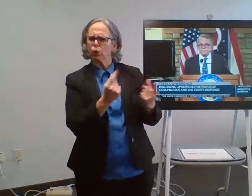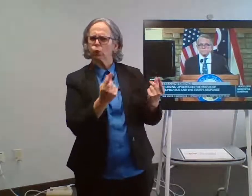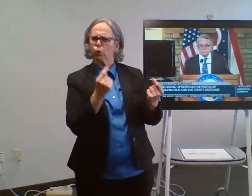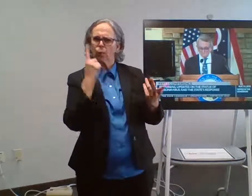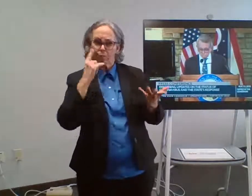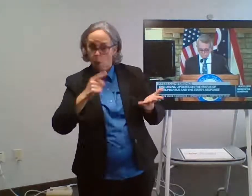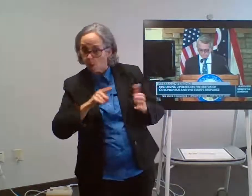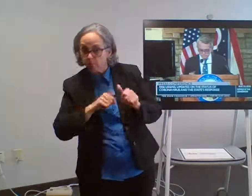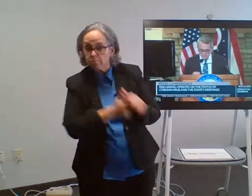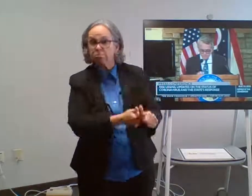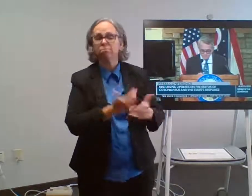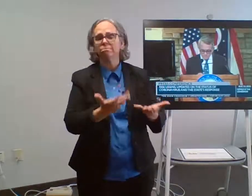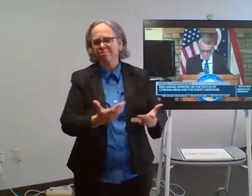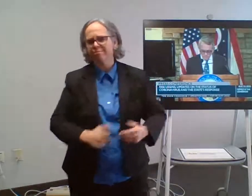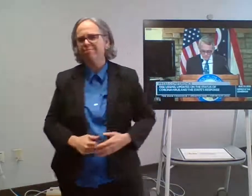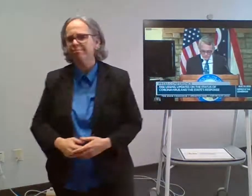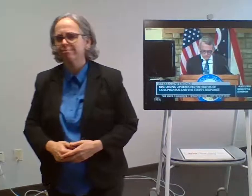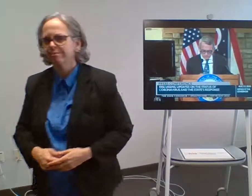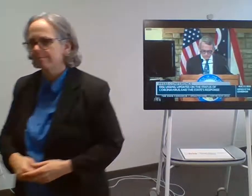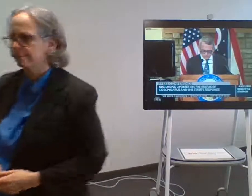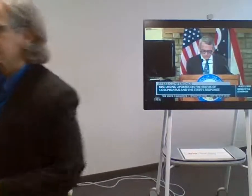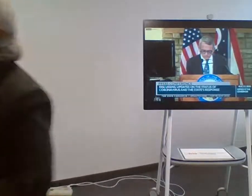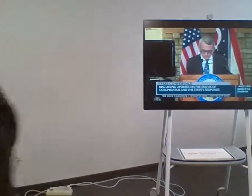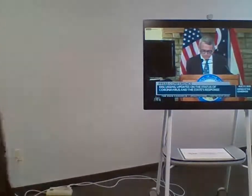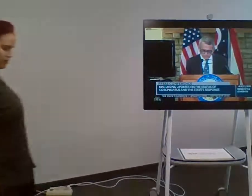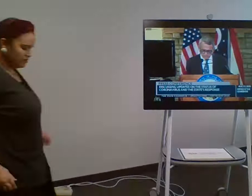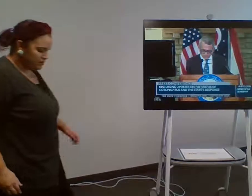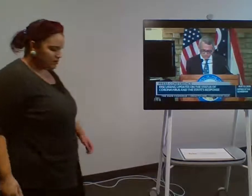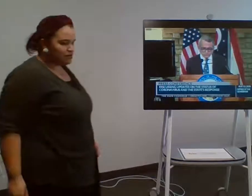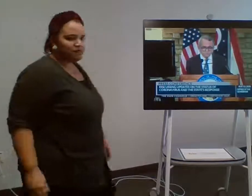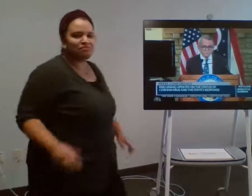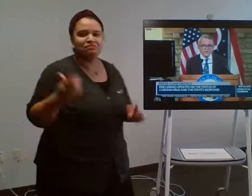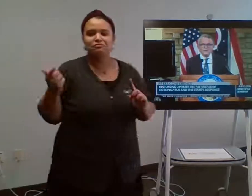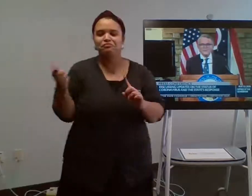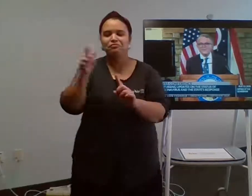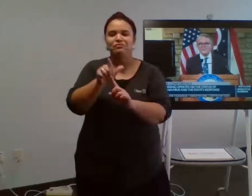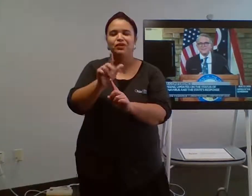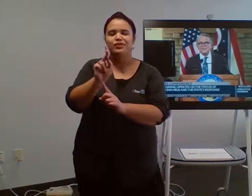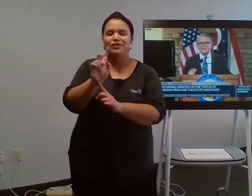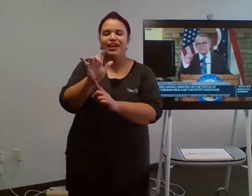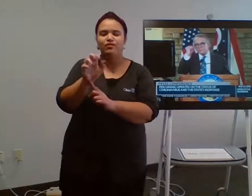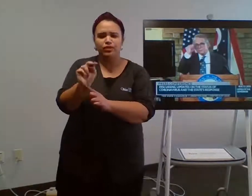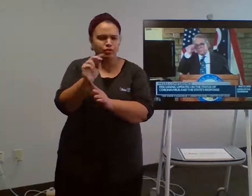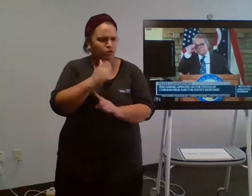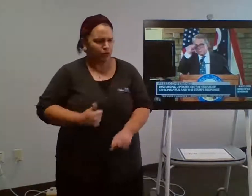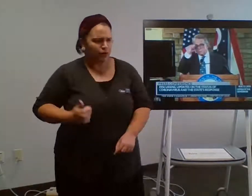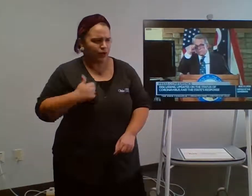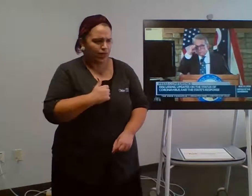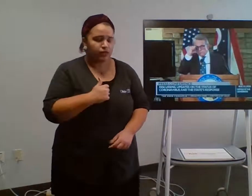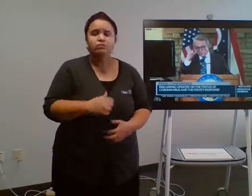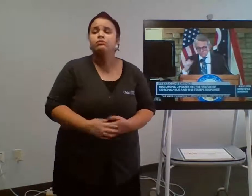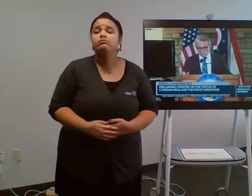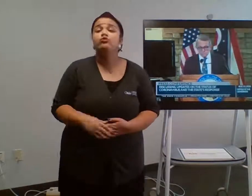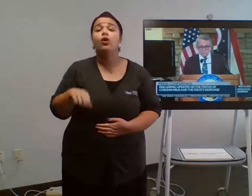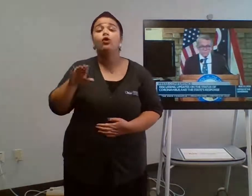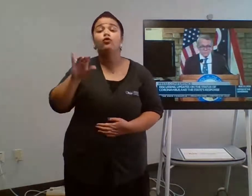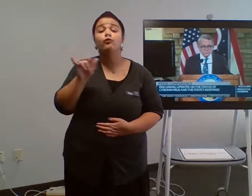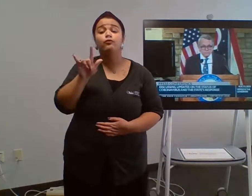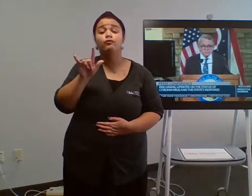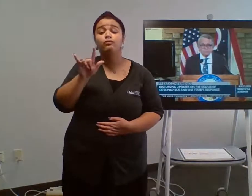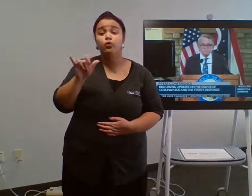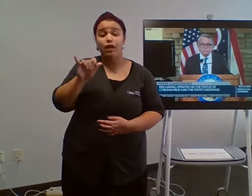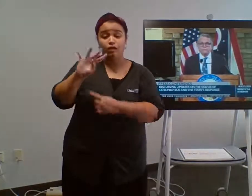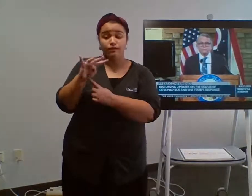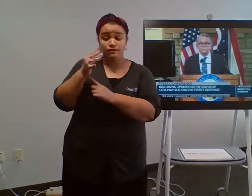We'll go back to Kevin Landers at WBNS. Sorry about that, Governor. After the 4th of July holiday weekend, we saw a spike in